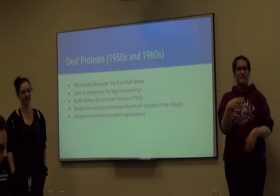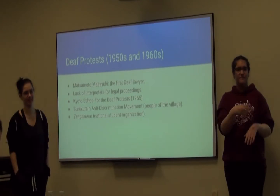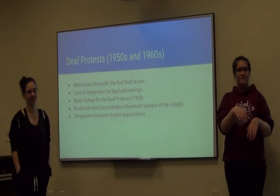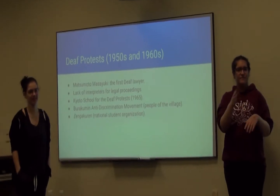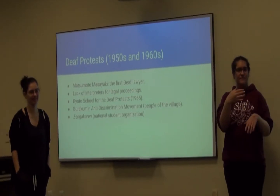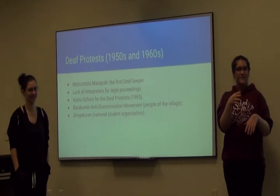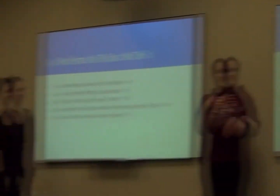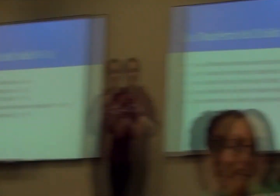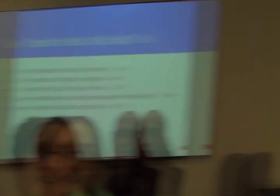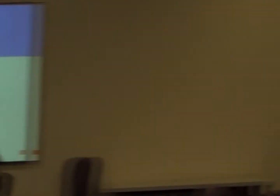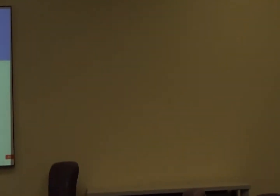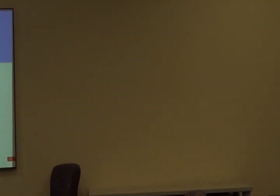Oh, I'm there.